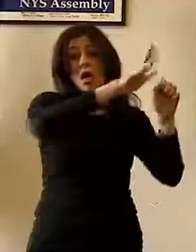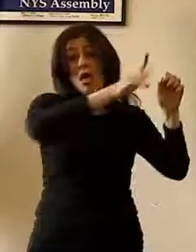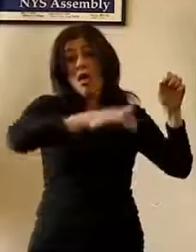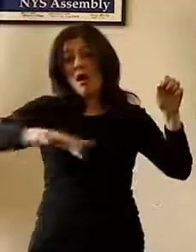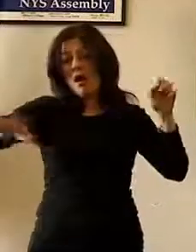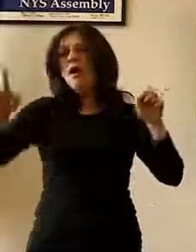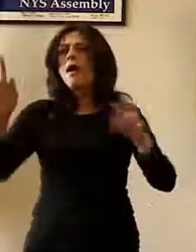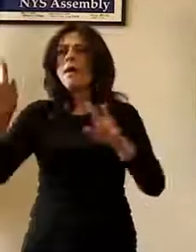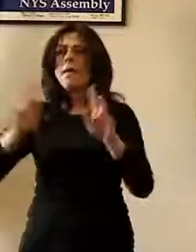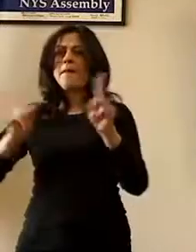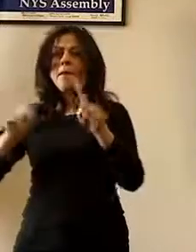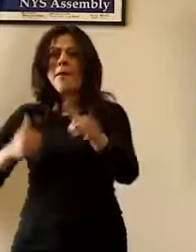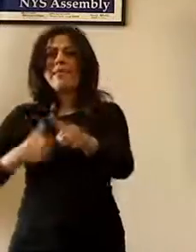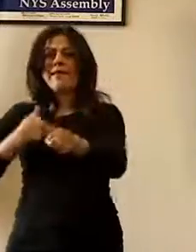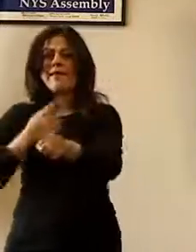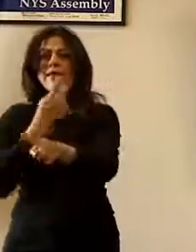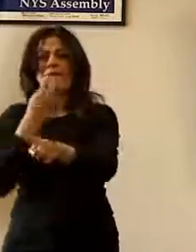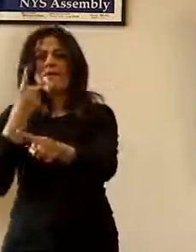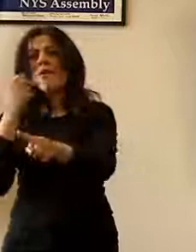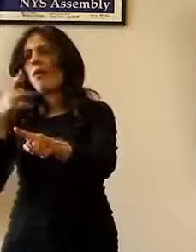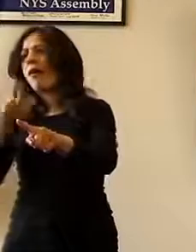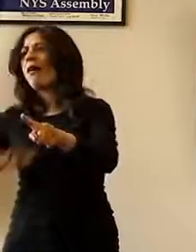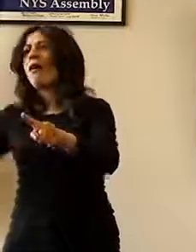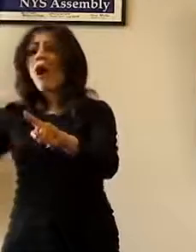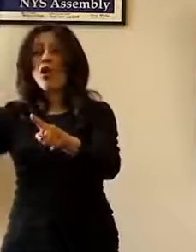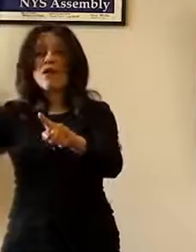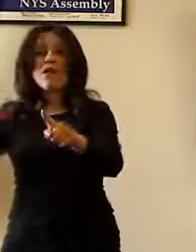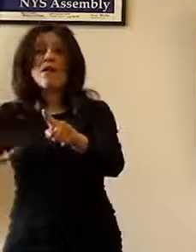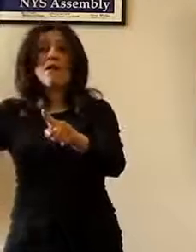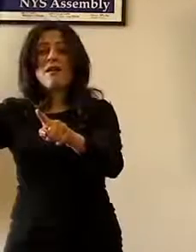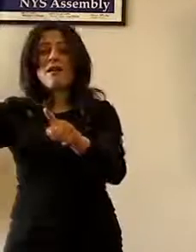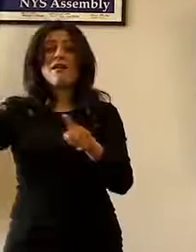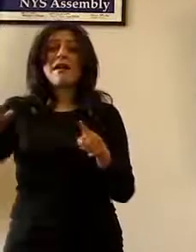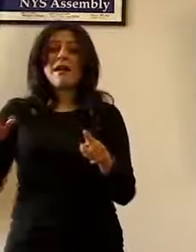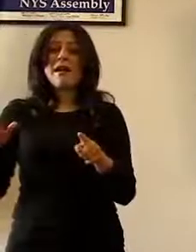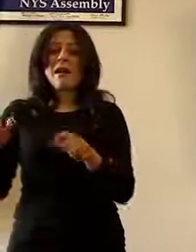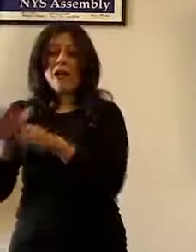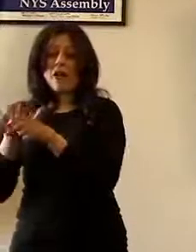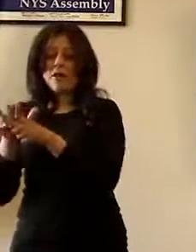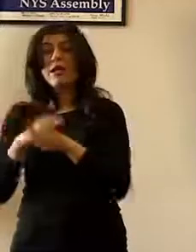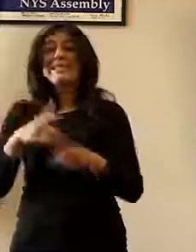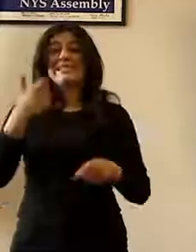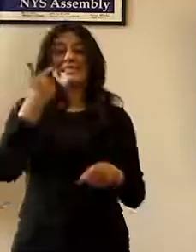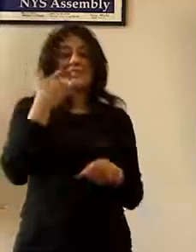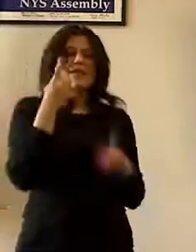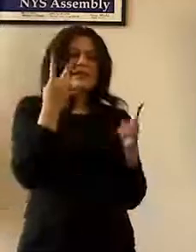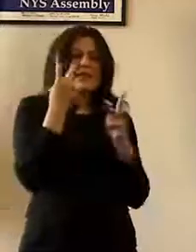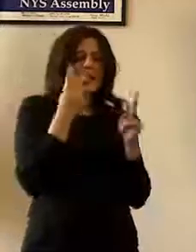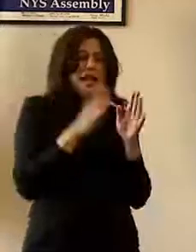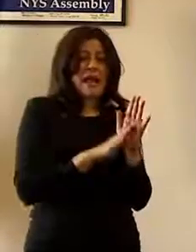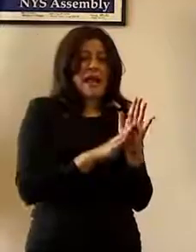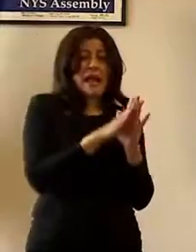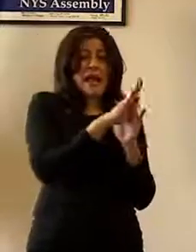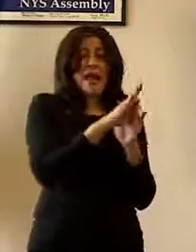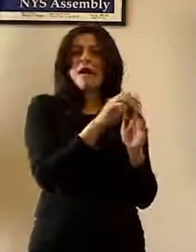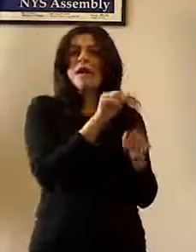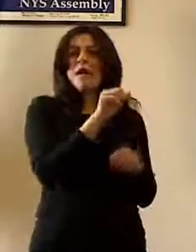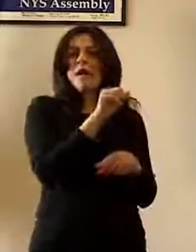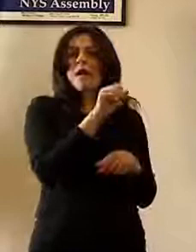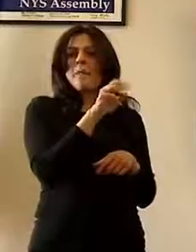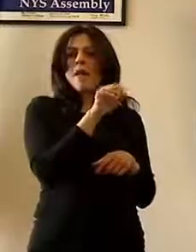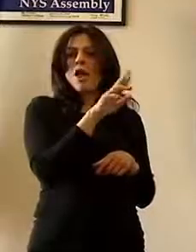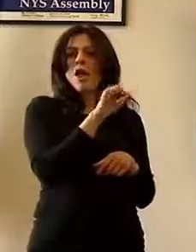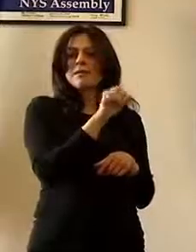general community. Most recently, we've seen an uptick of cases in Marist that we're following, and